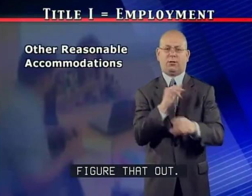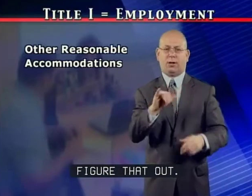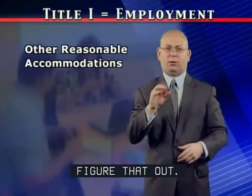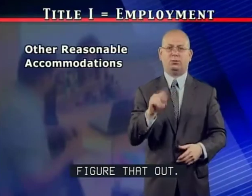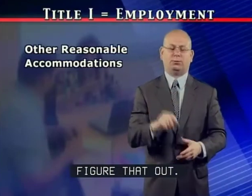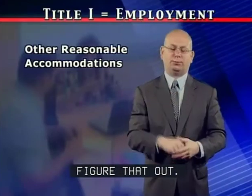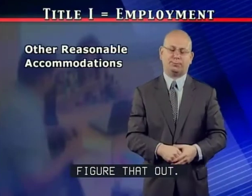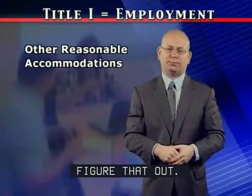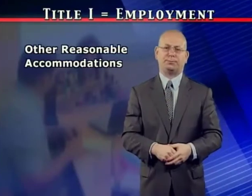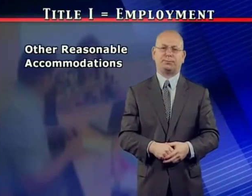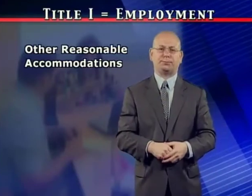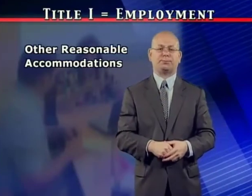out.